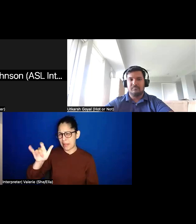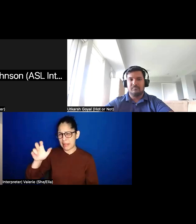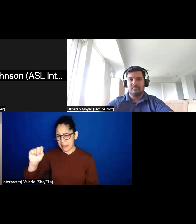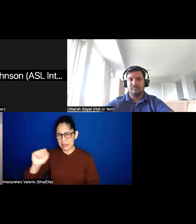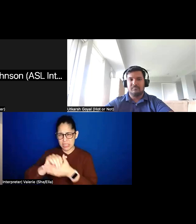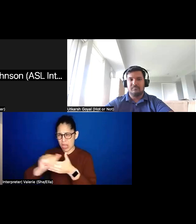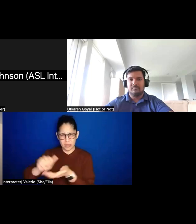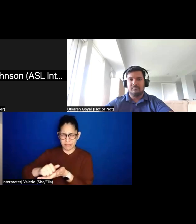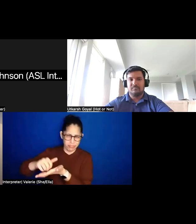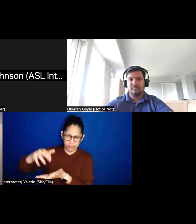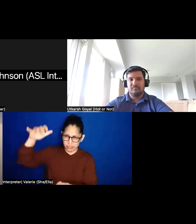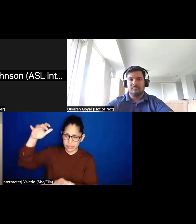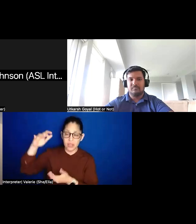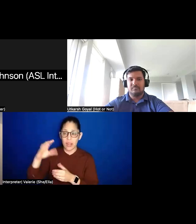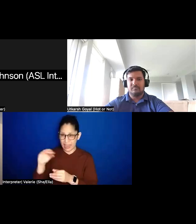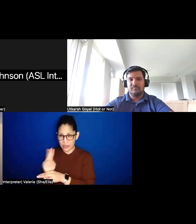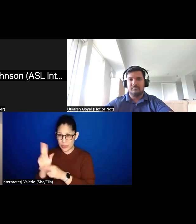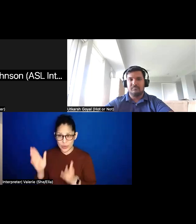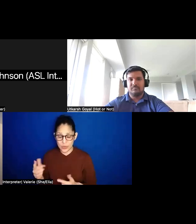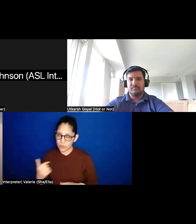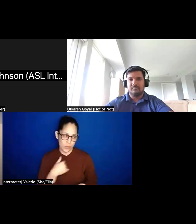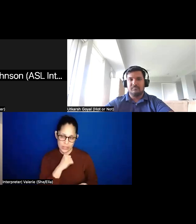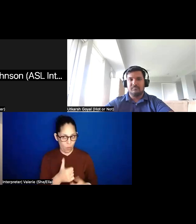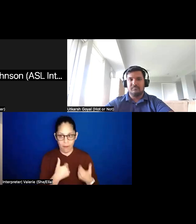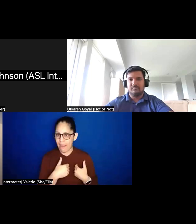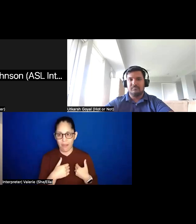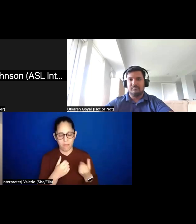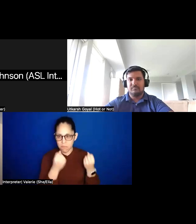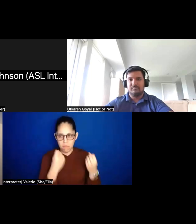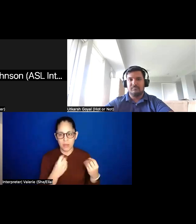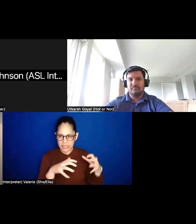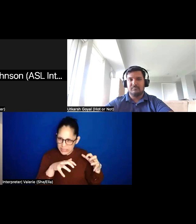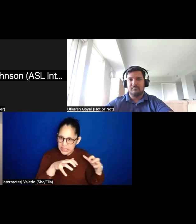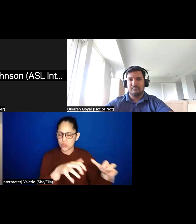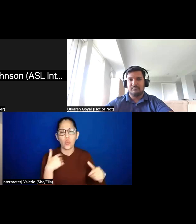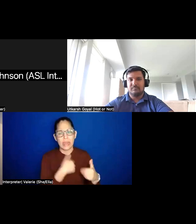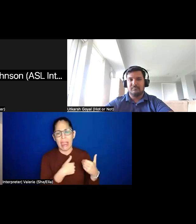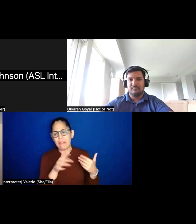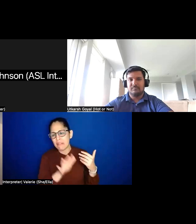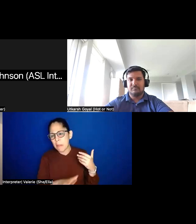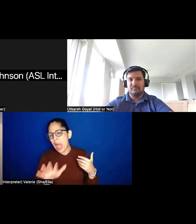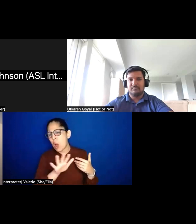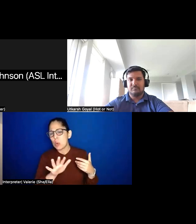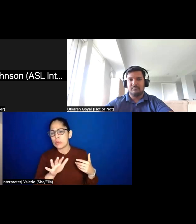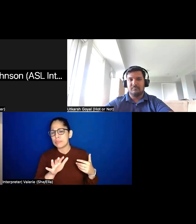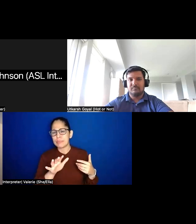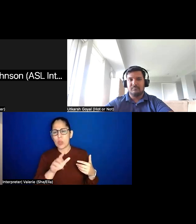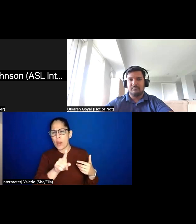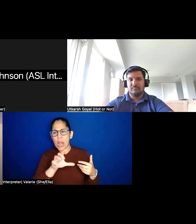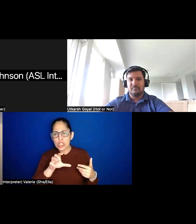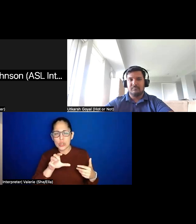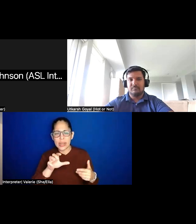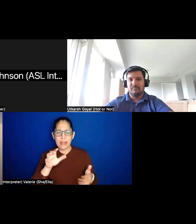we don't have billions of users, we have about 100,000 users. And but those users really